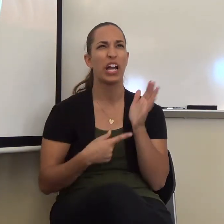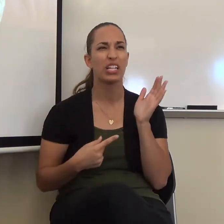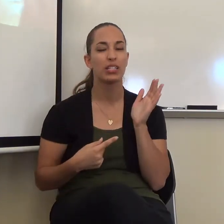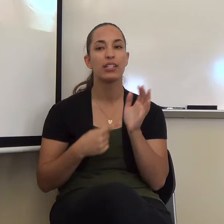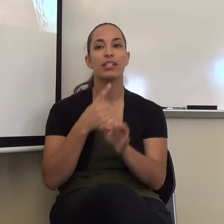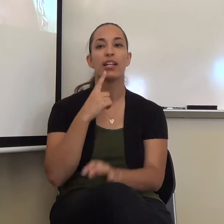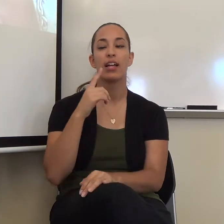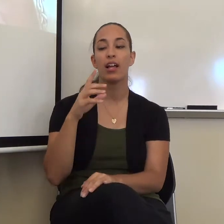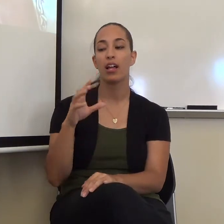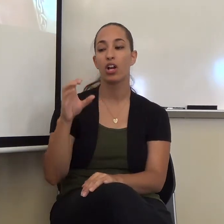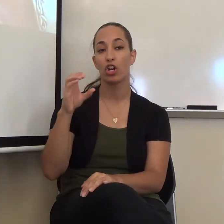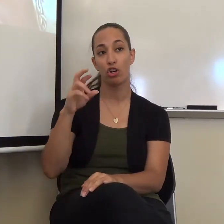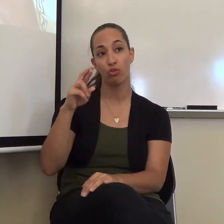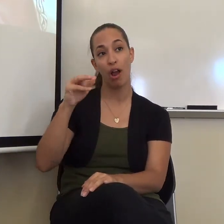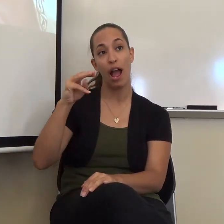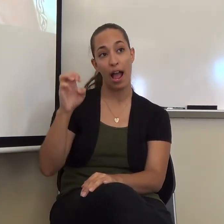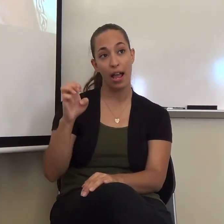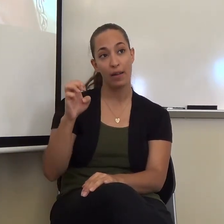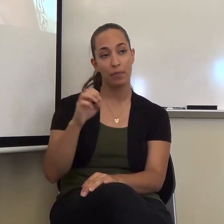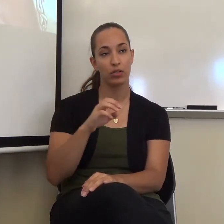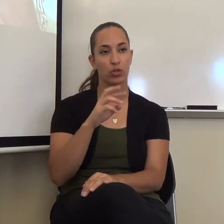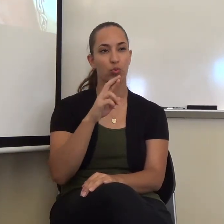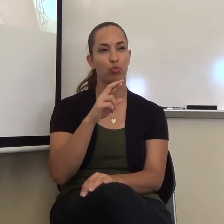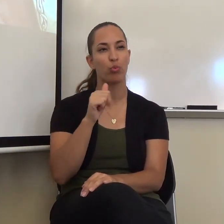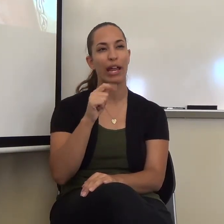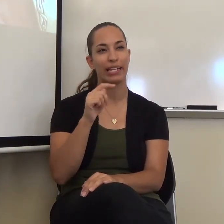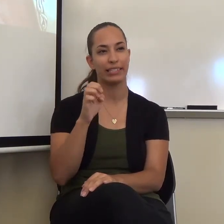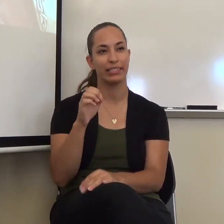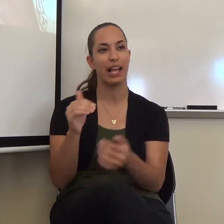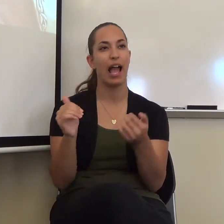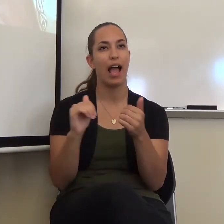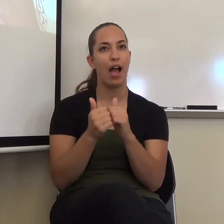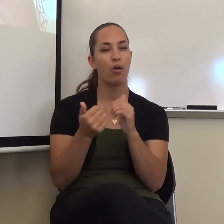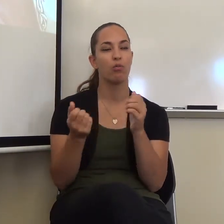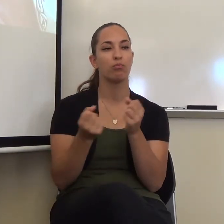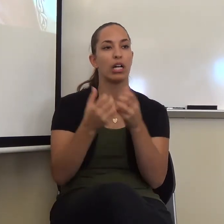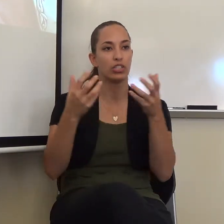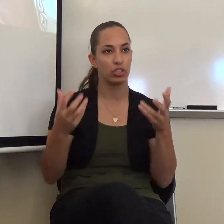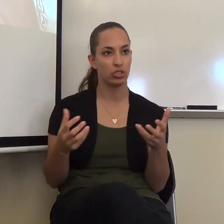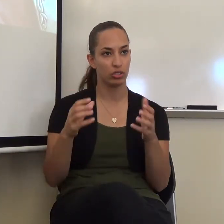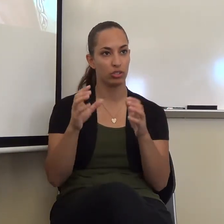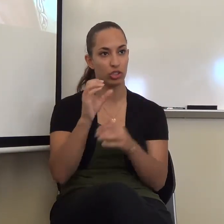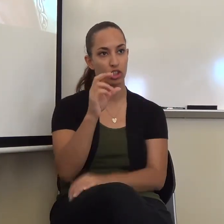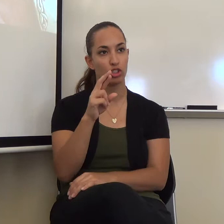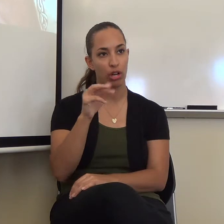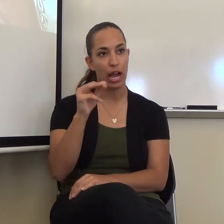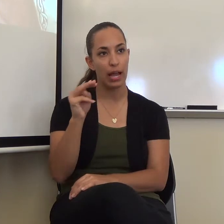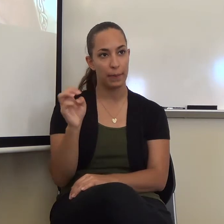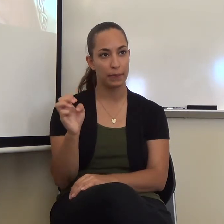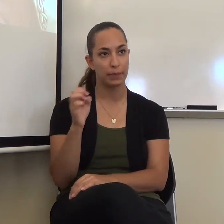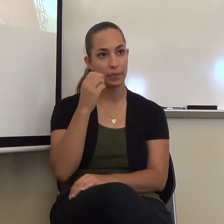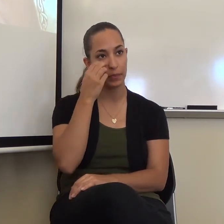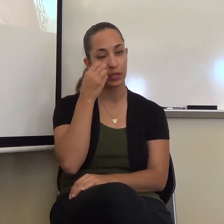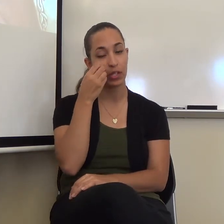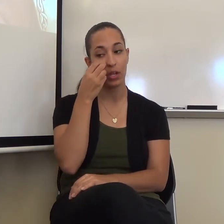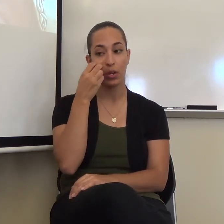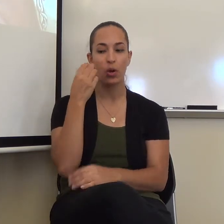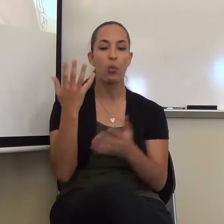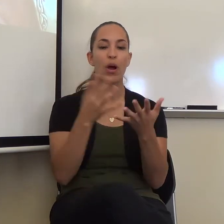and the crime rate, right? The crime rate, what's actually happening as far as what crimes